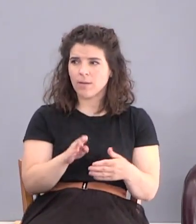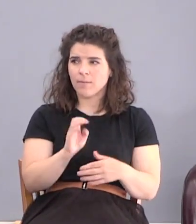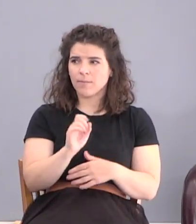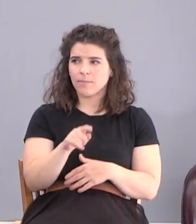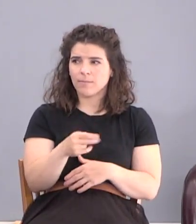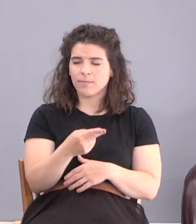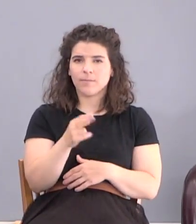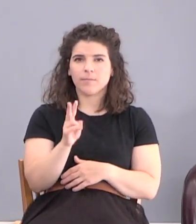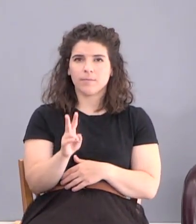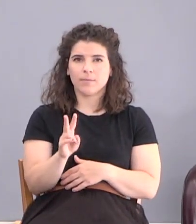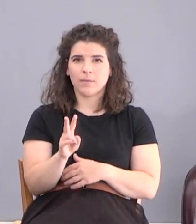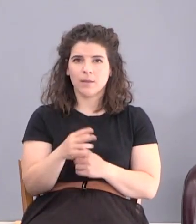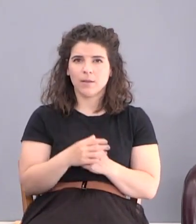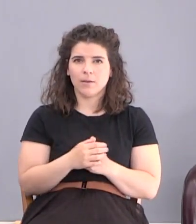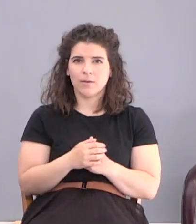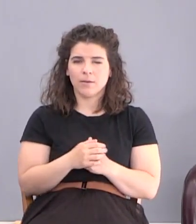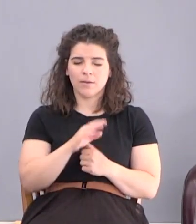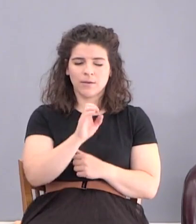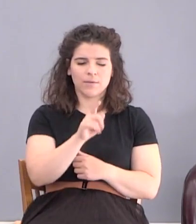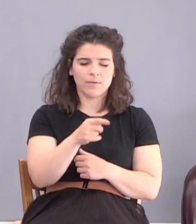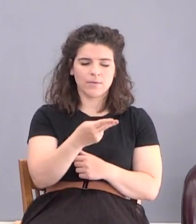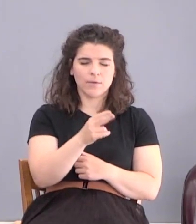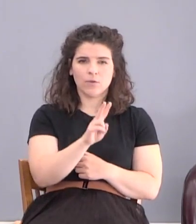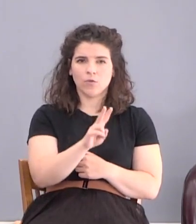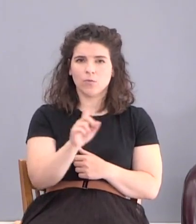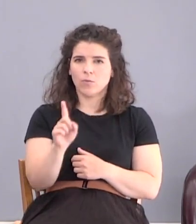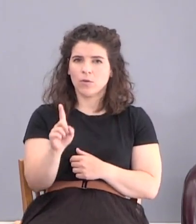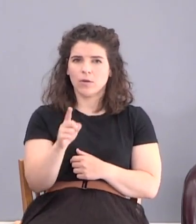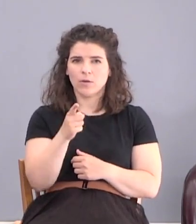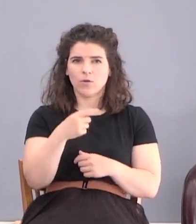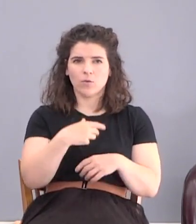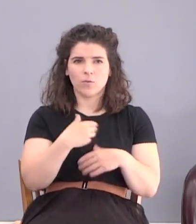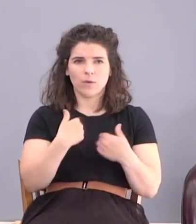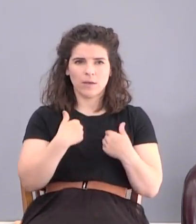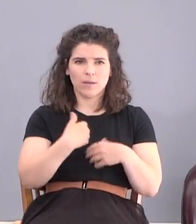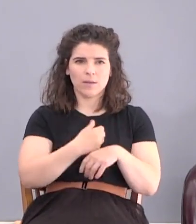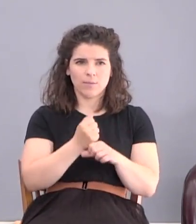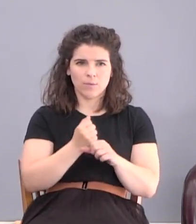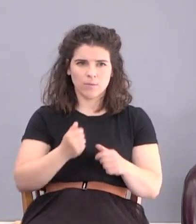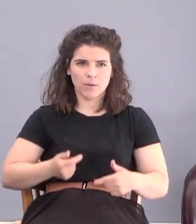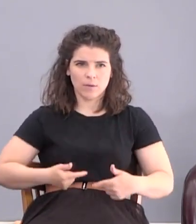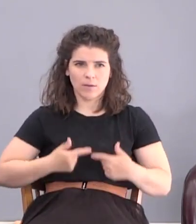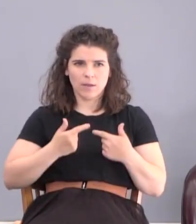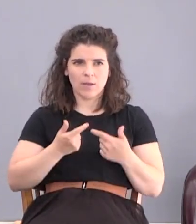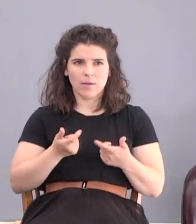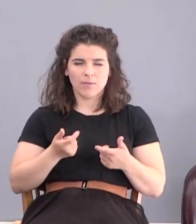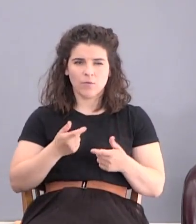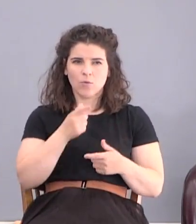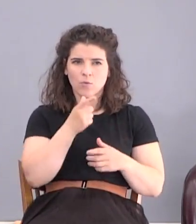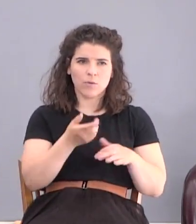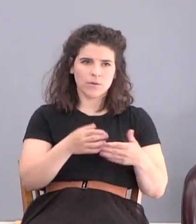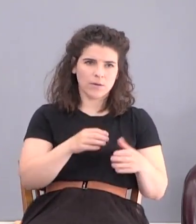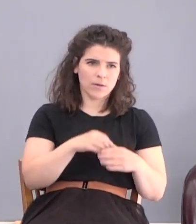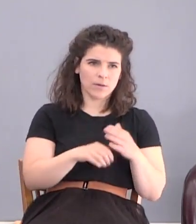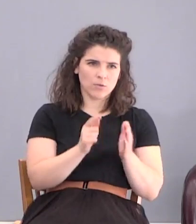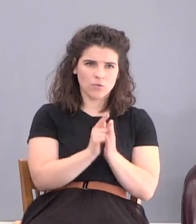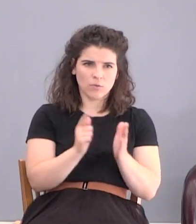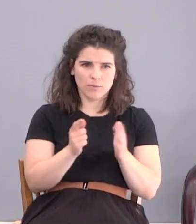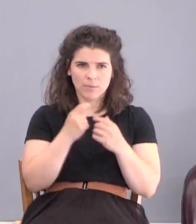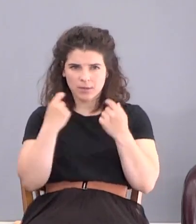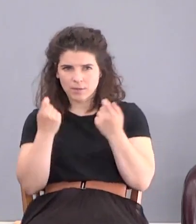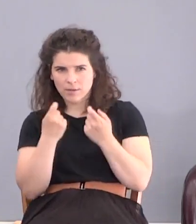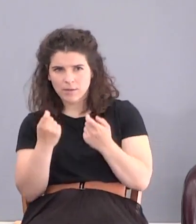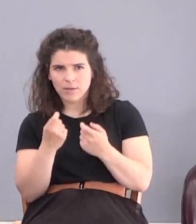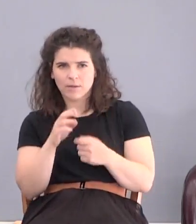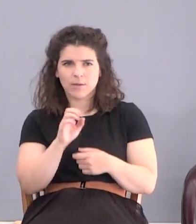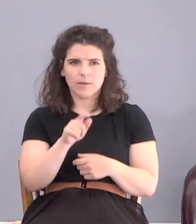chapter 2, verse 1. And you hath he quickened who were dead in trespass. You were dead spirit. In Ephesians 2 here,